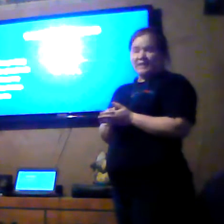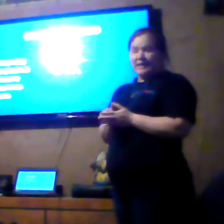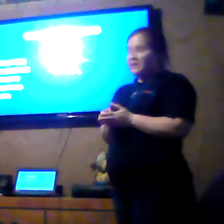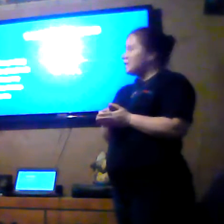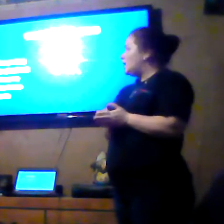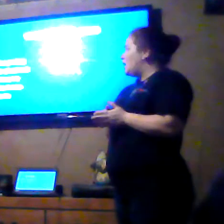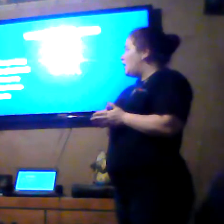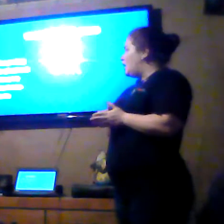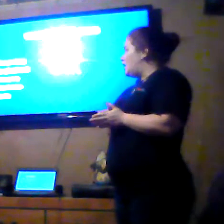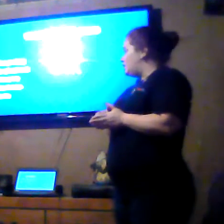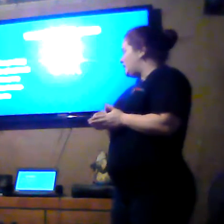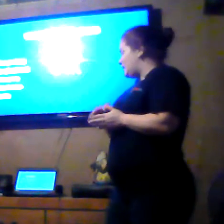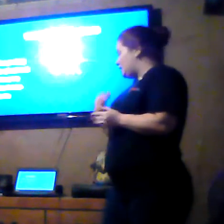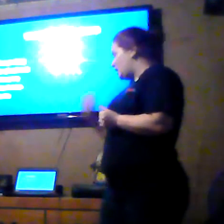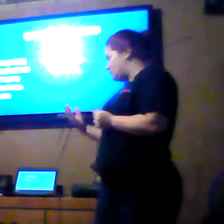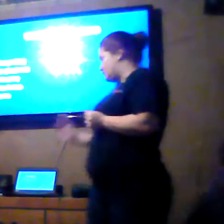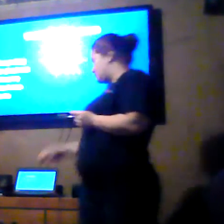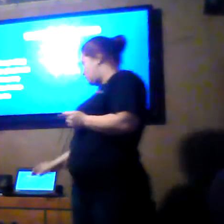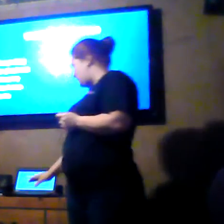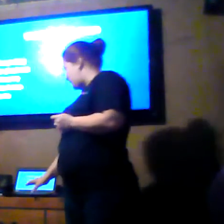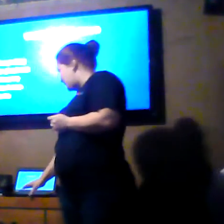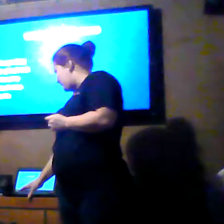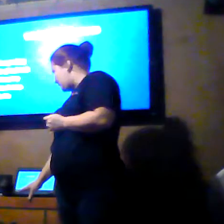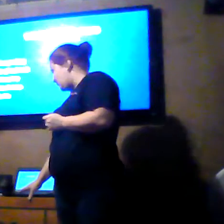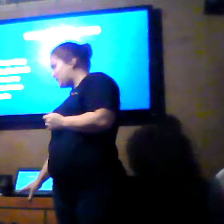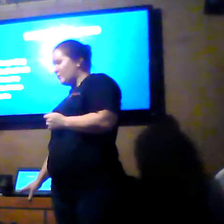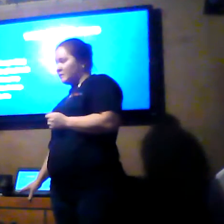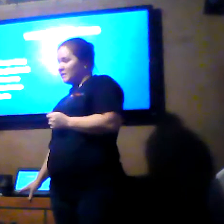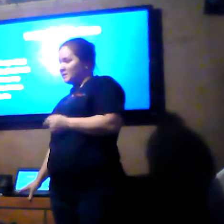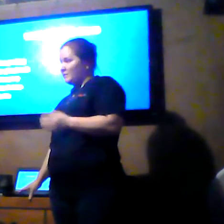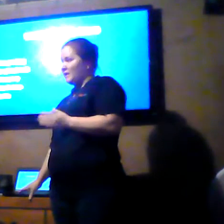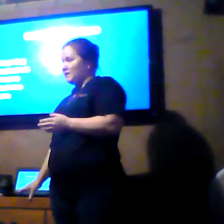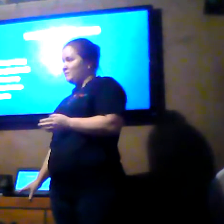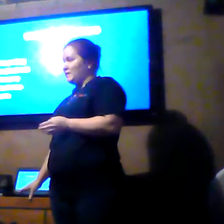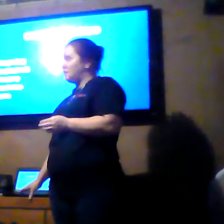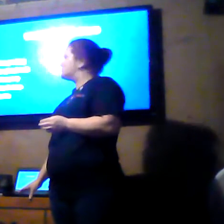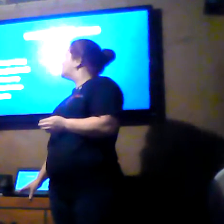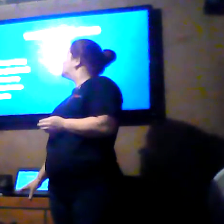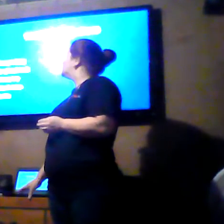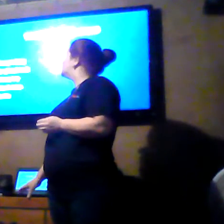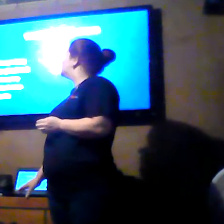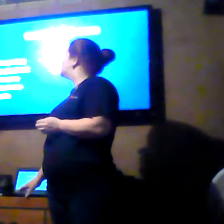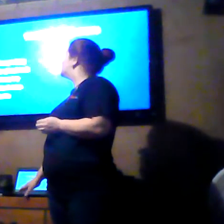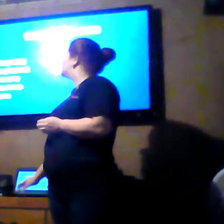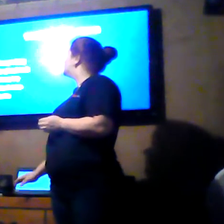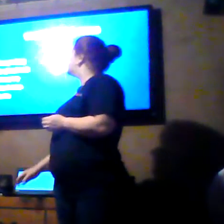domesticated, and hunters who may come into contact with the contaminated meat.